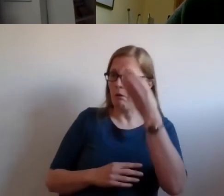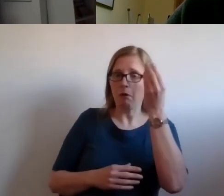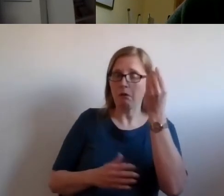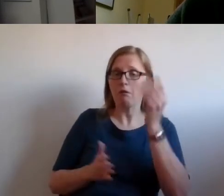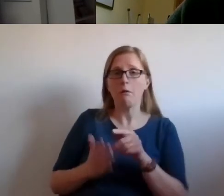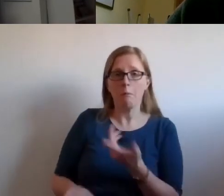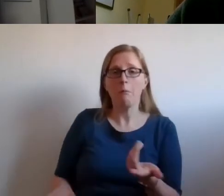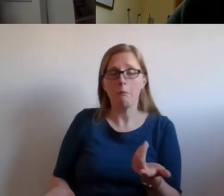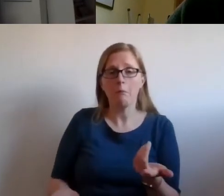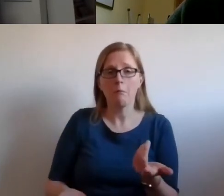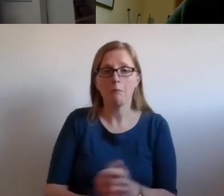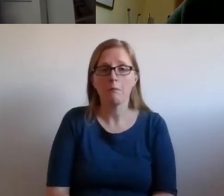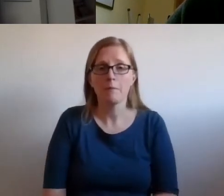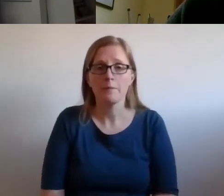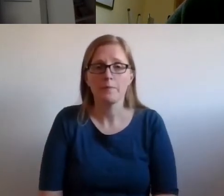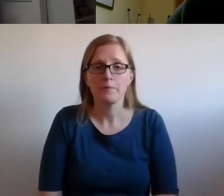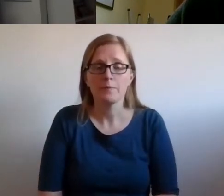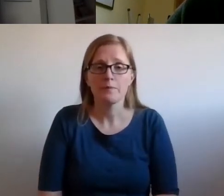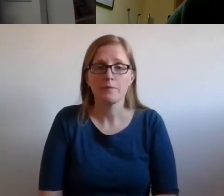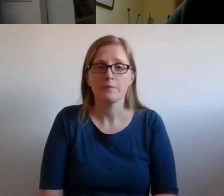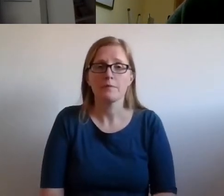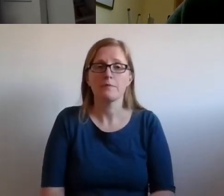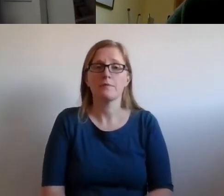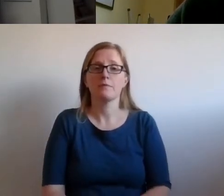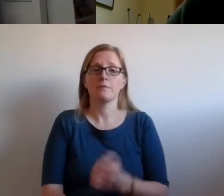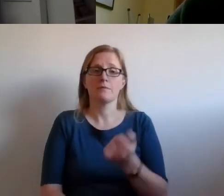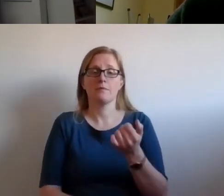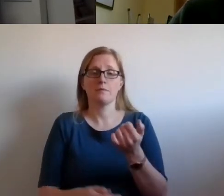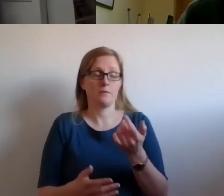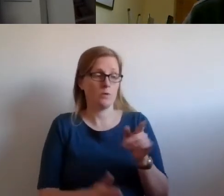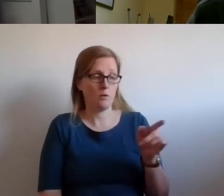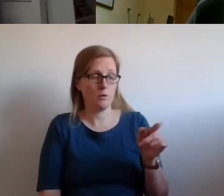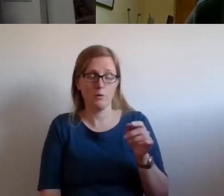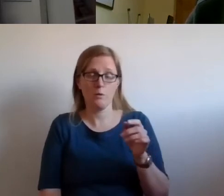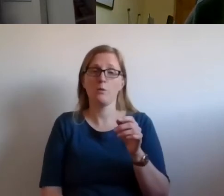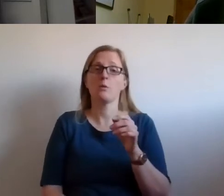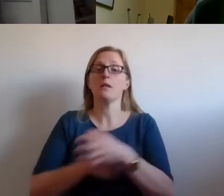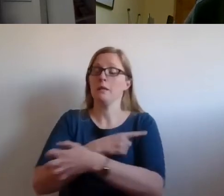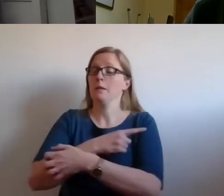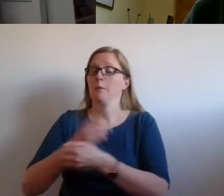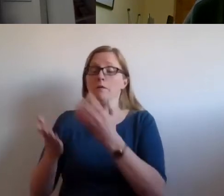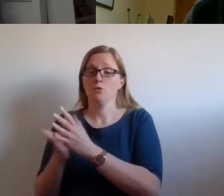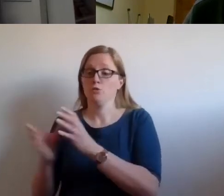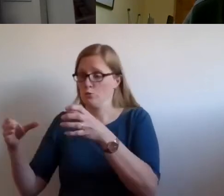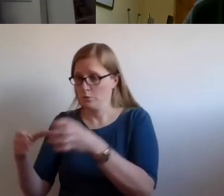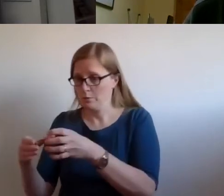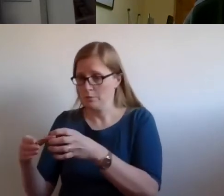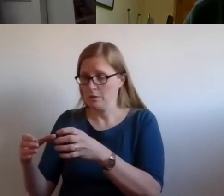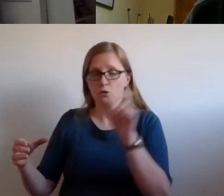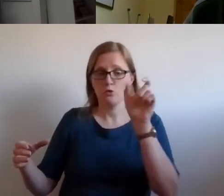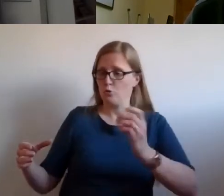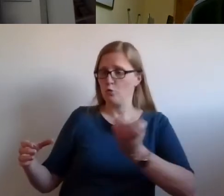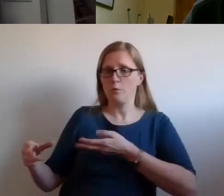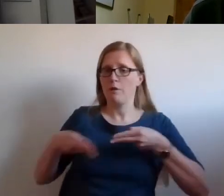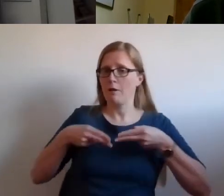saying so explicitly, implementing a human rights based approach, it was going out and learning from the lived experience of